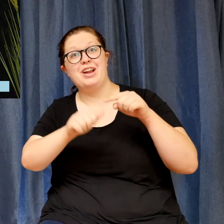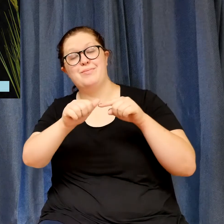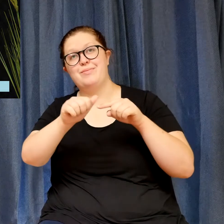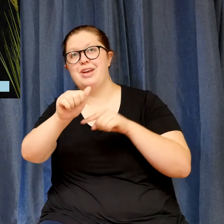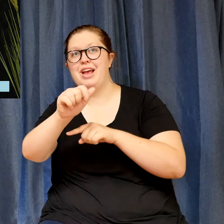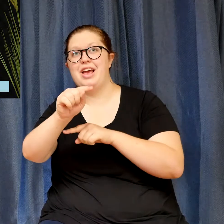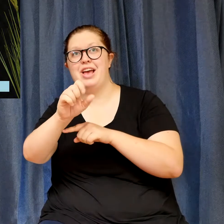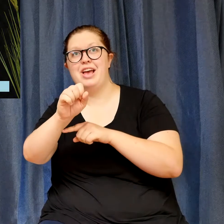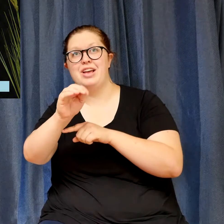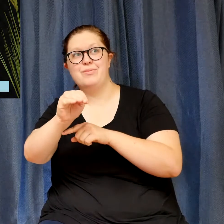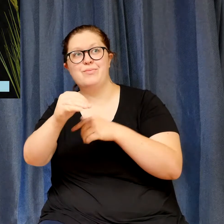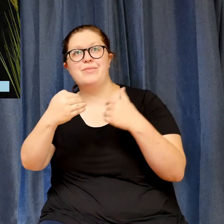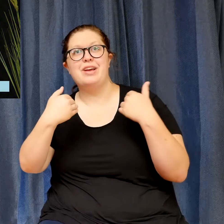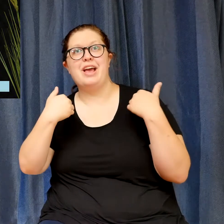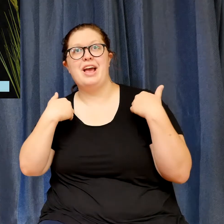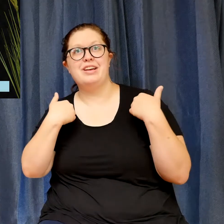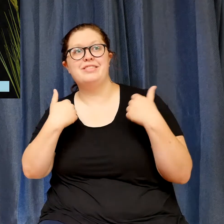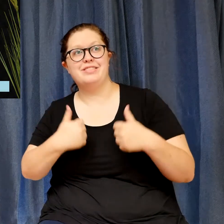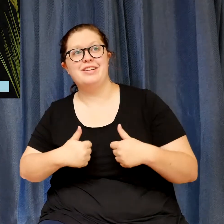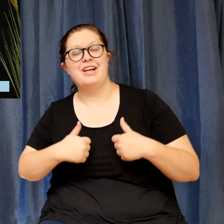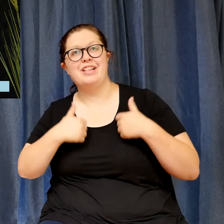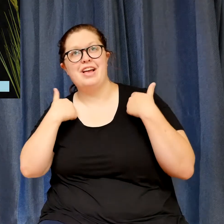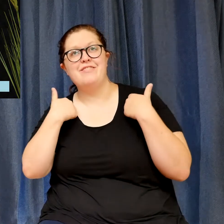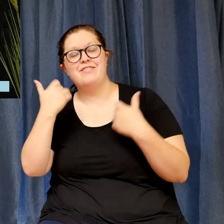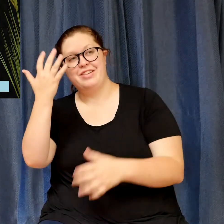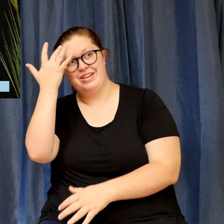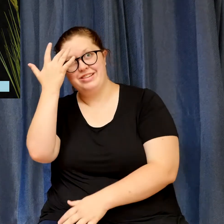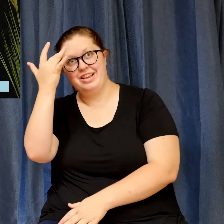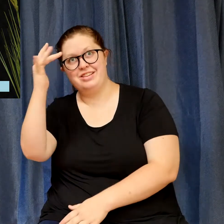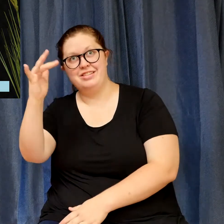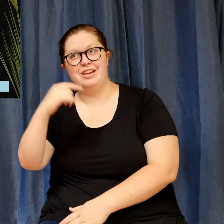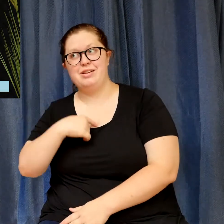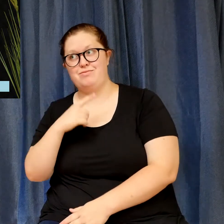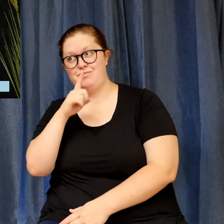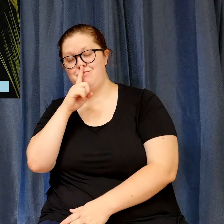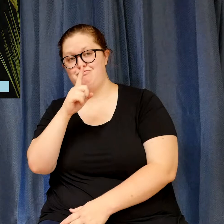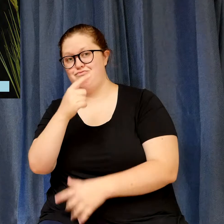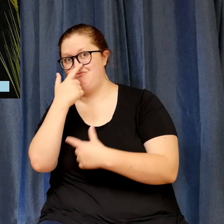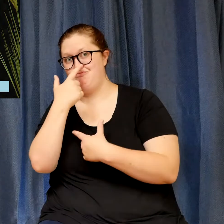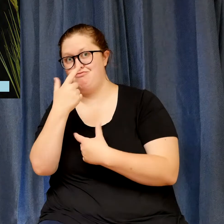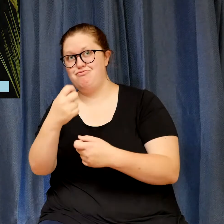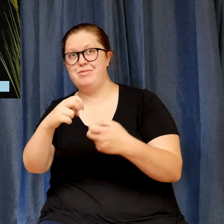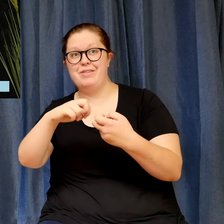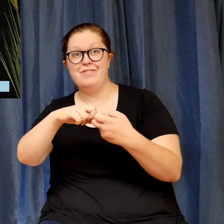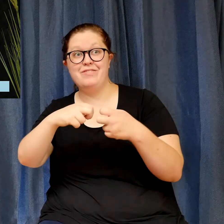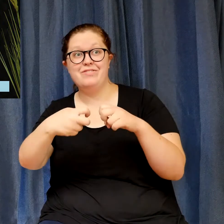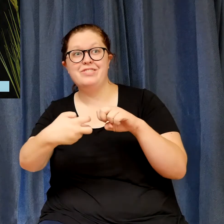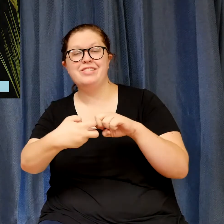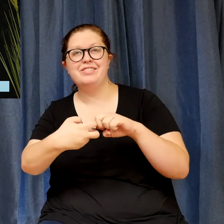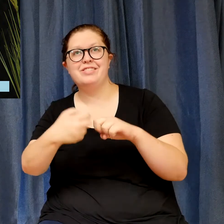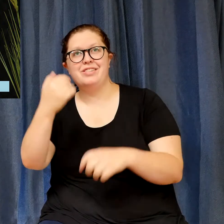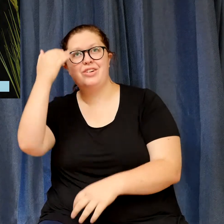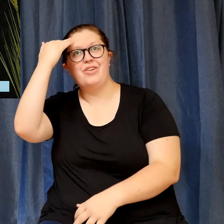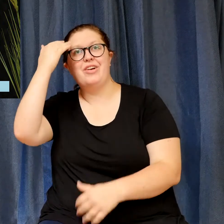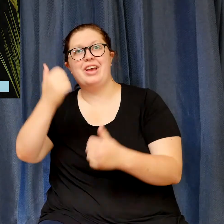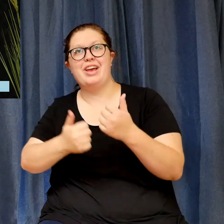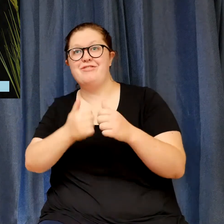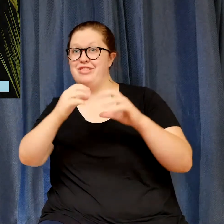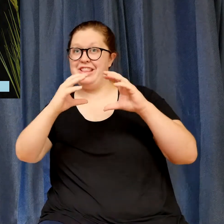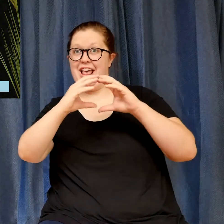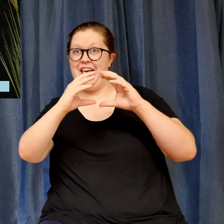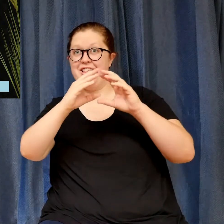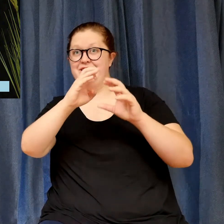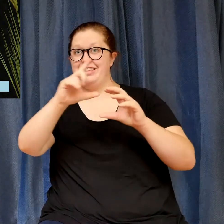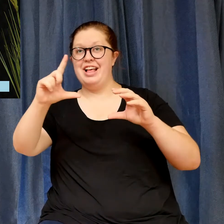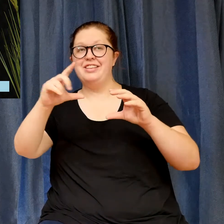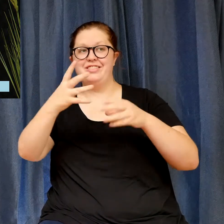substance, life, and intelligence. I love that. I'm a quantum physics guy, and I absolutely know that every cell of